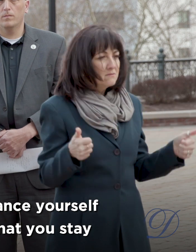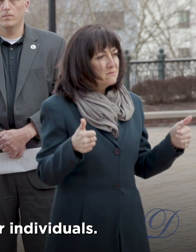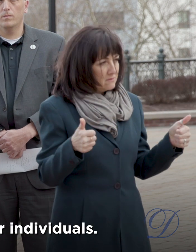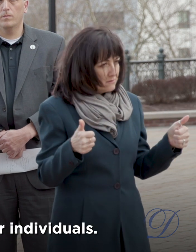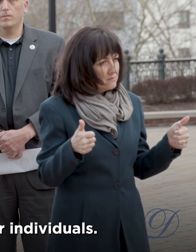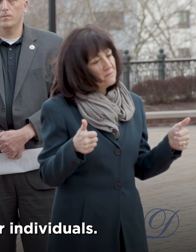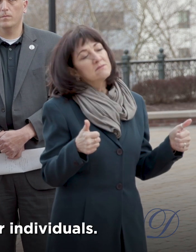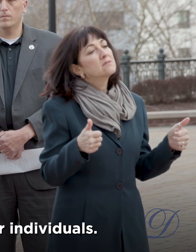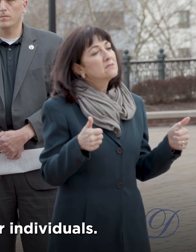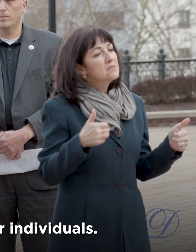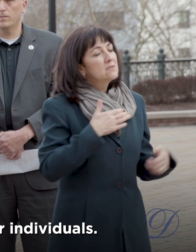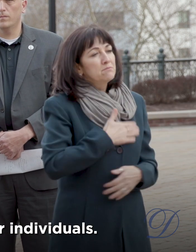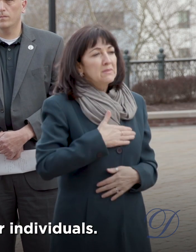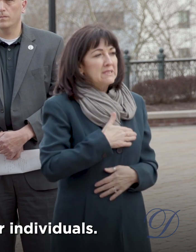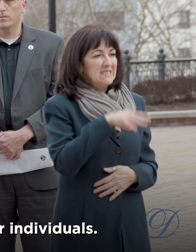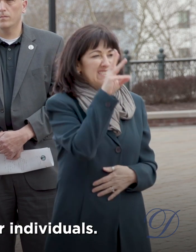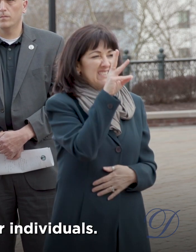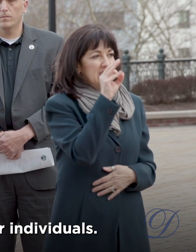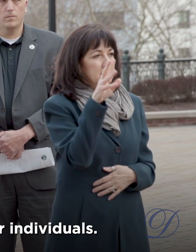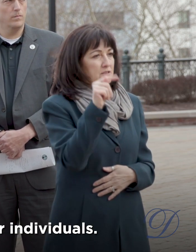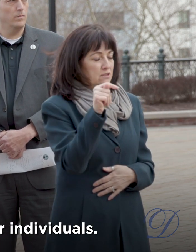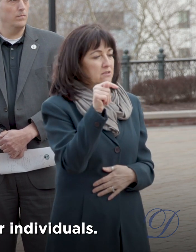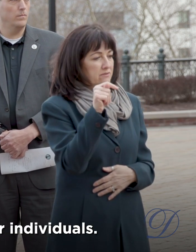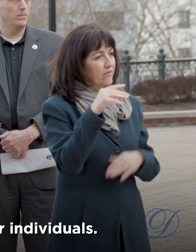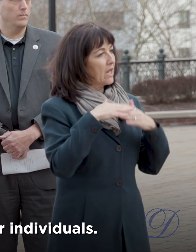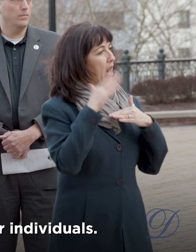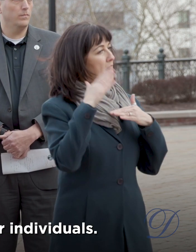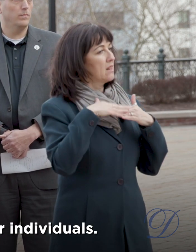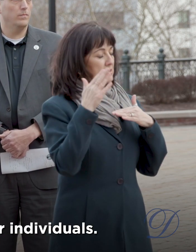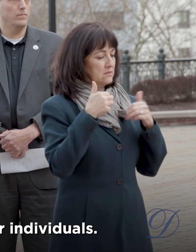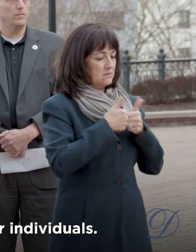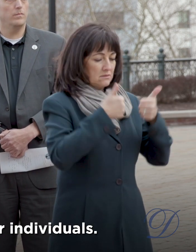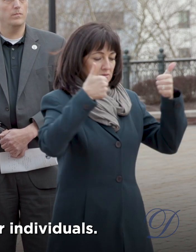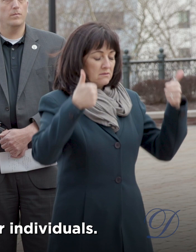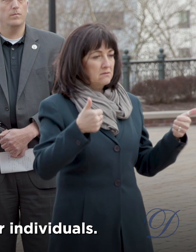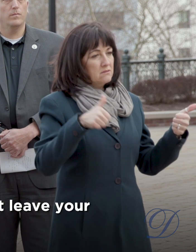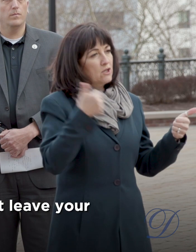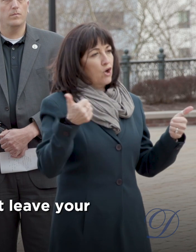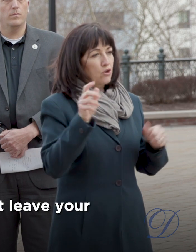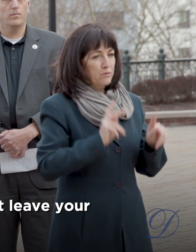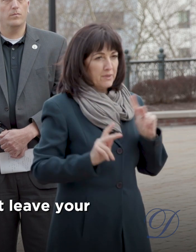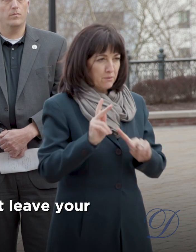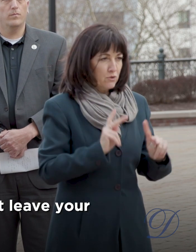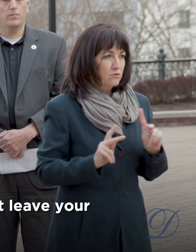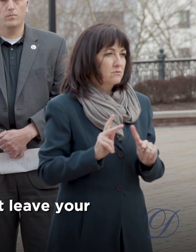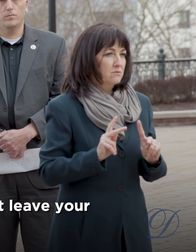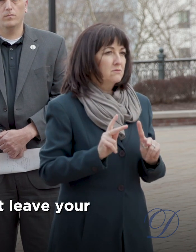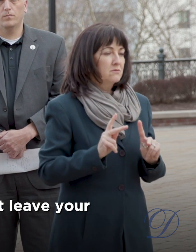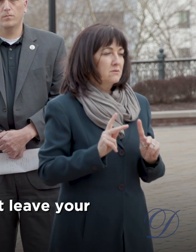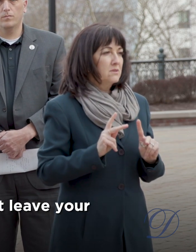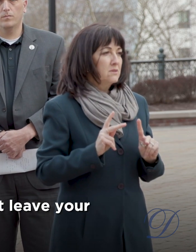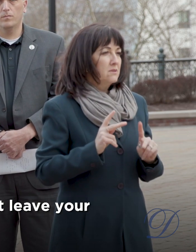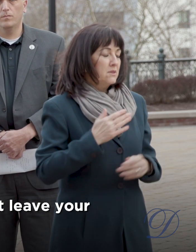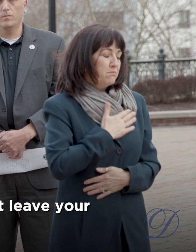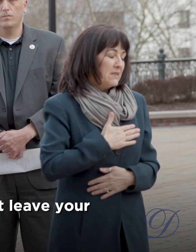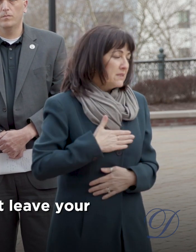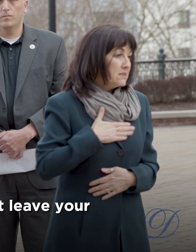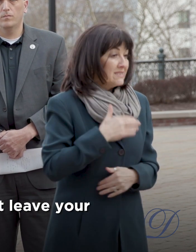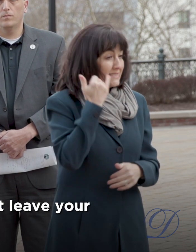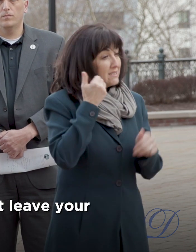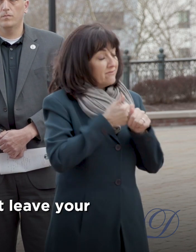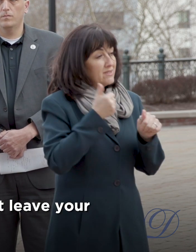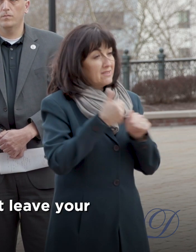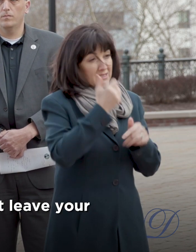that you stay at least 6 feet away from other individuals. And please, if you are ill, do